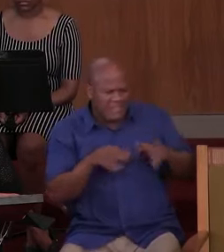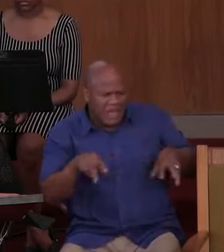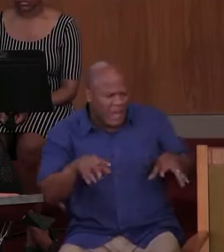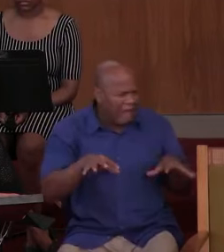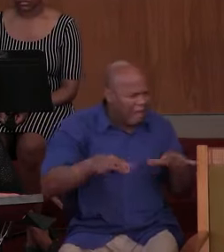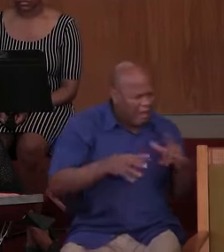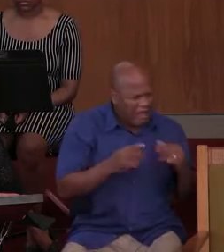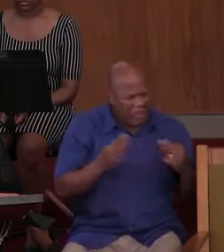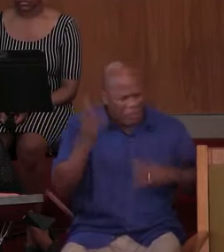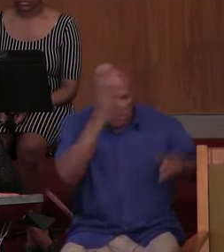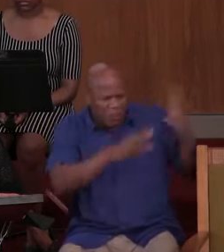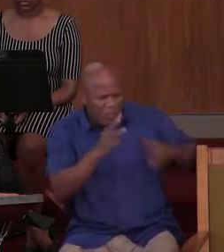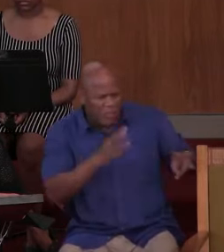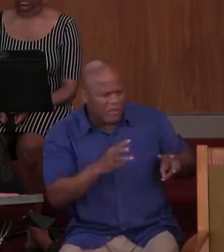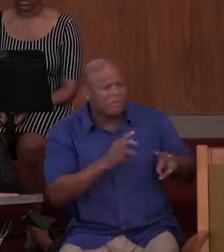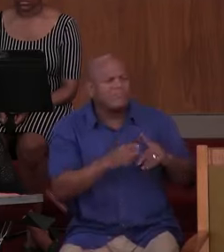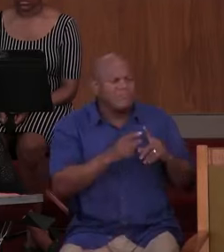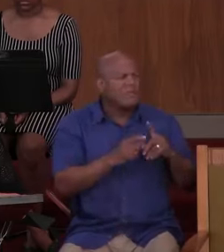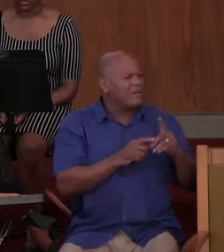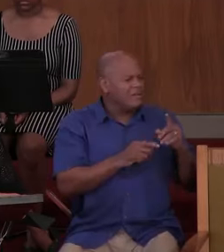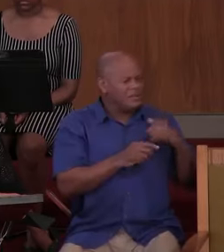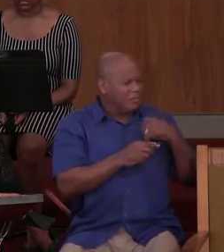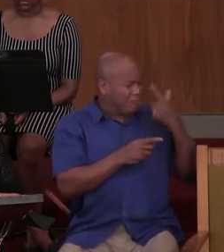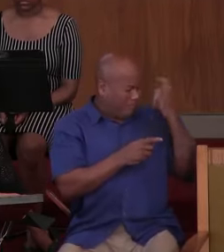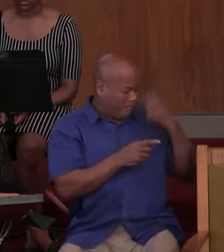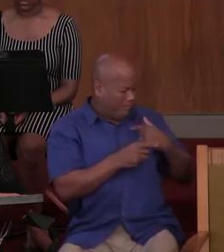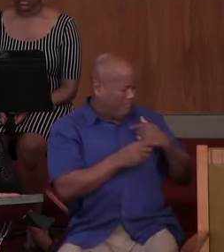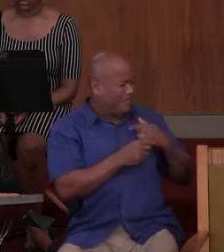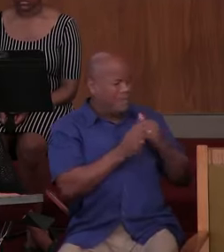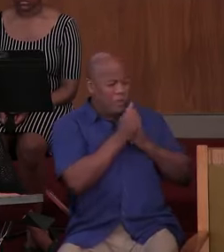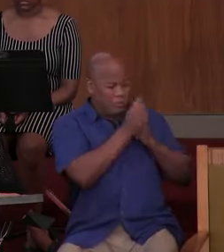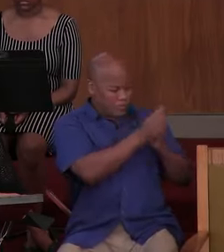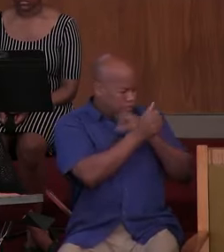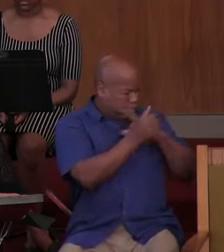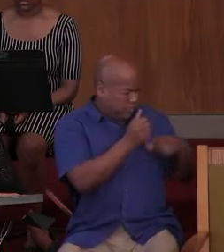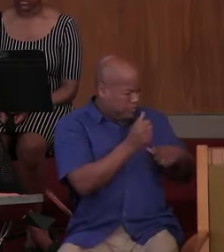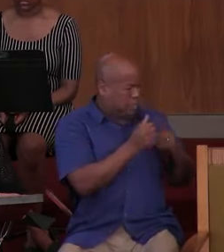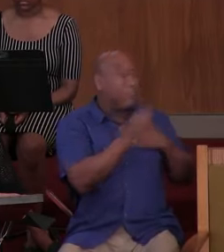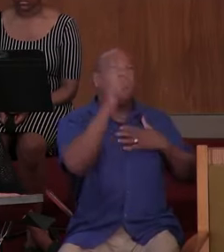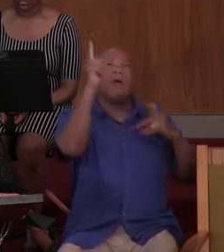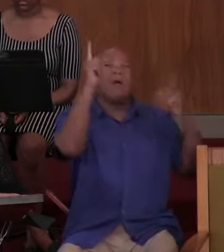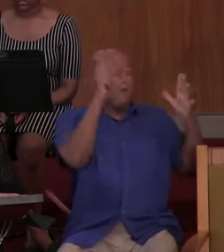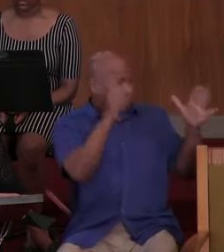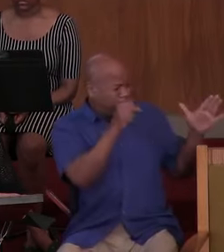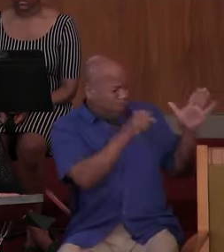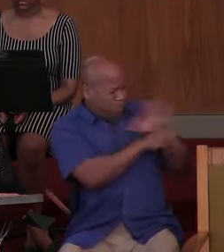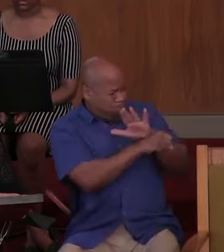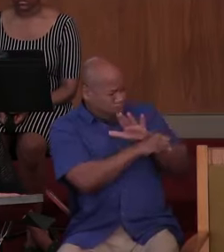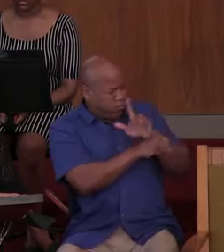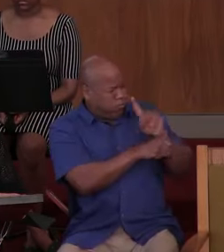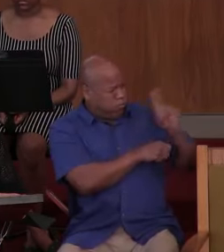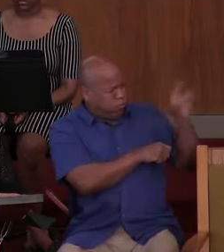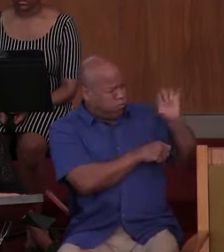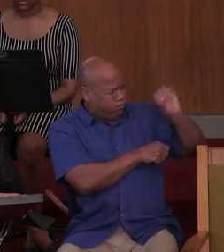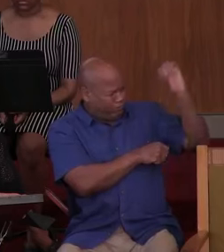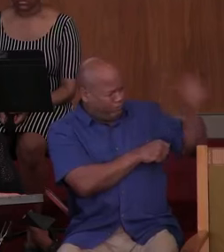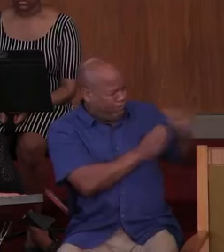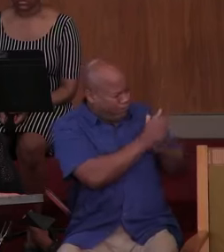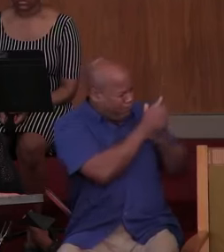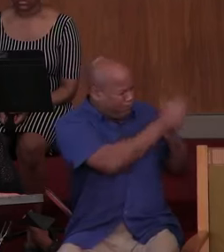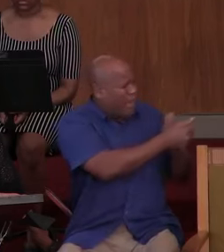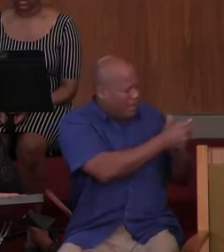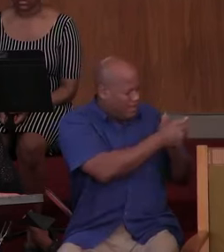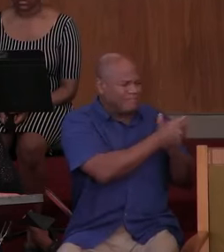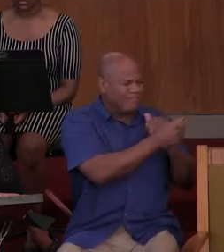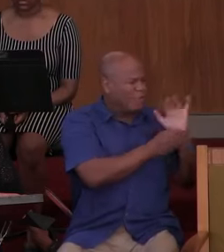and that of your children forever, because you have followed the Lord, my God, wholeheartedly.' Now then, just